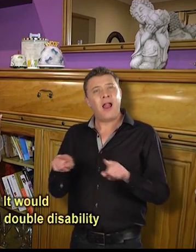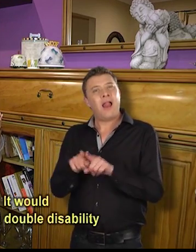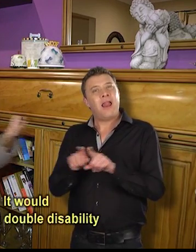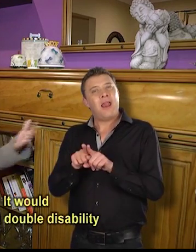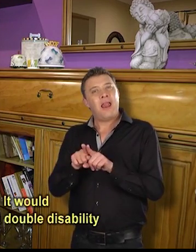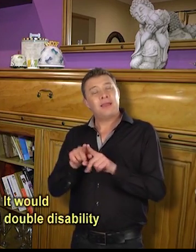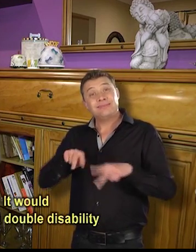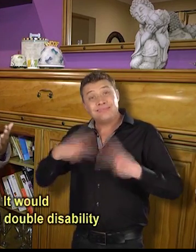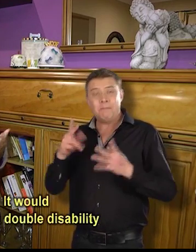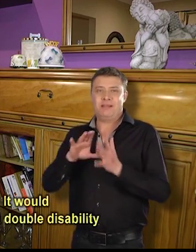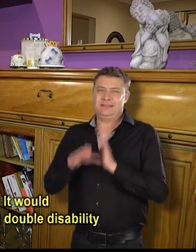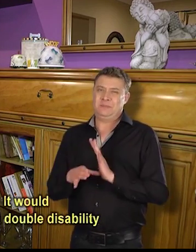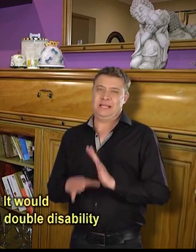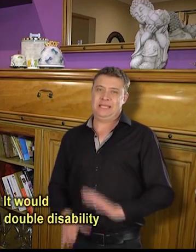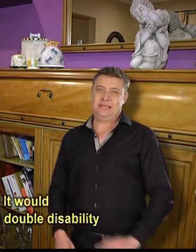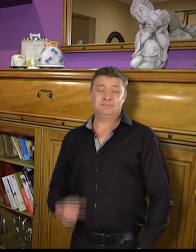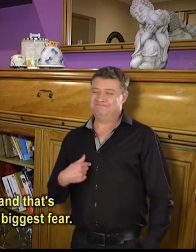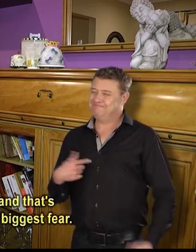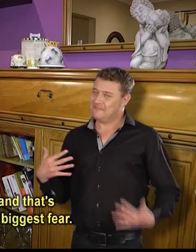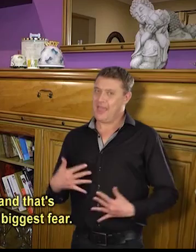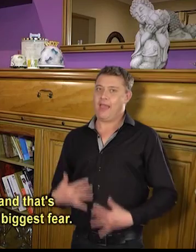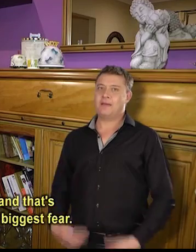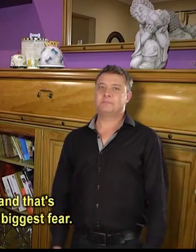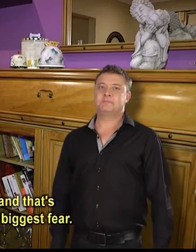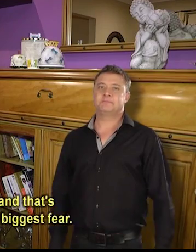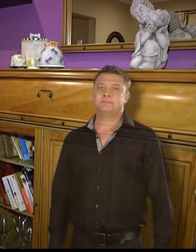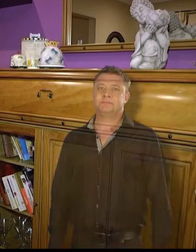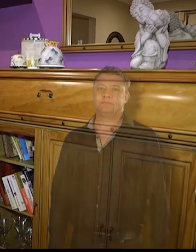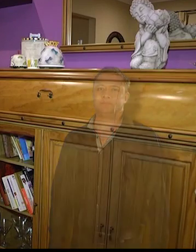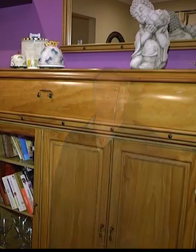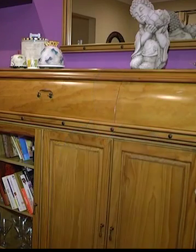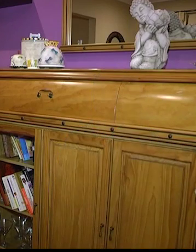like double disability, and that's my biggest fear.